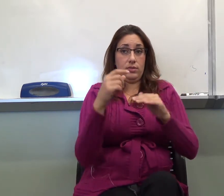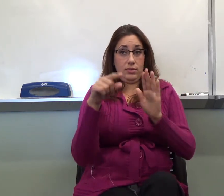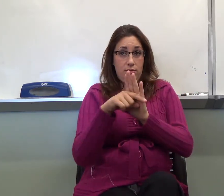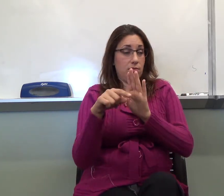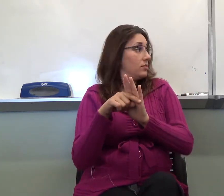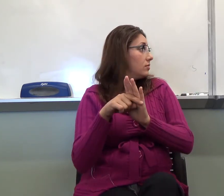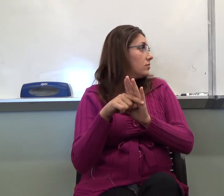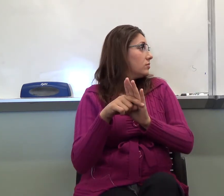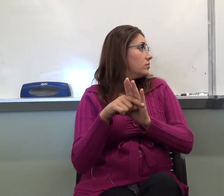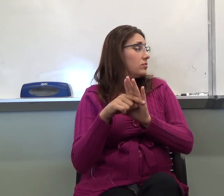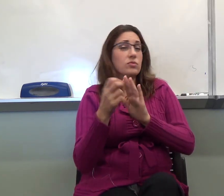And divide by 6.